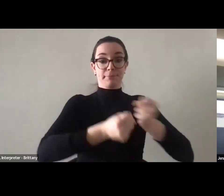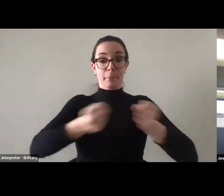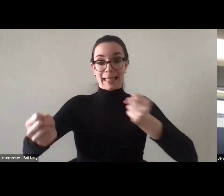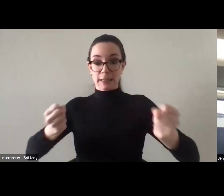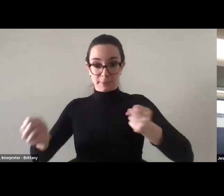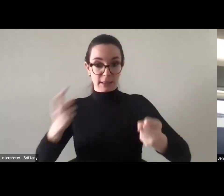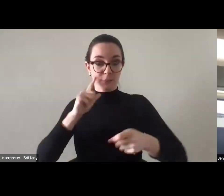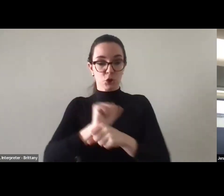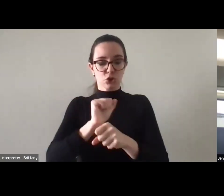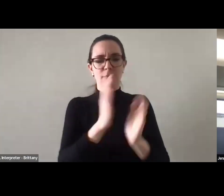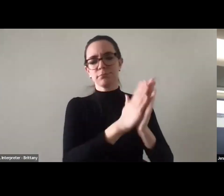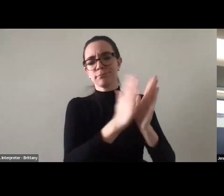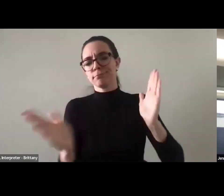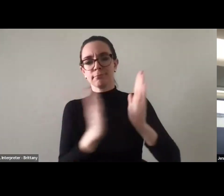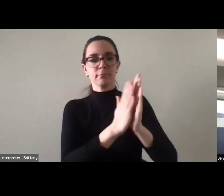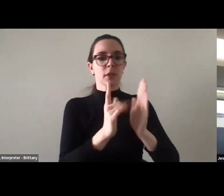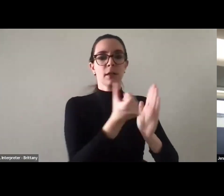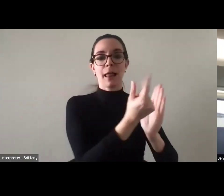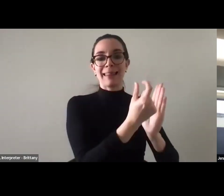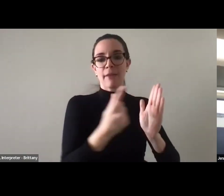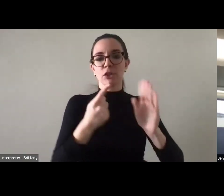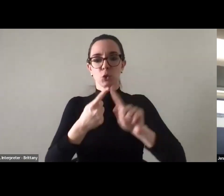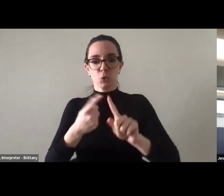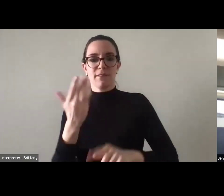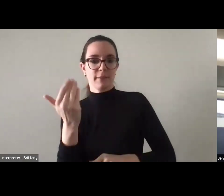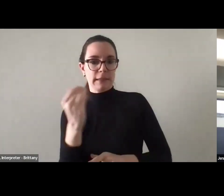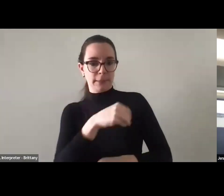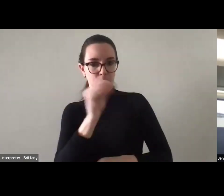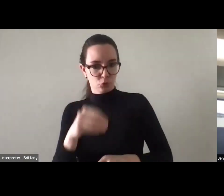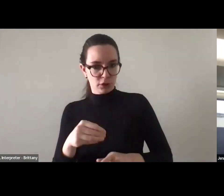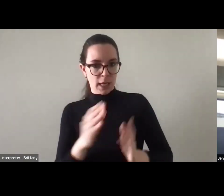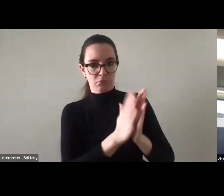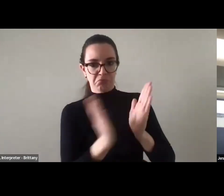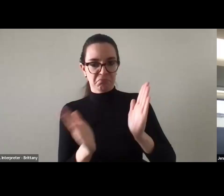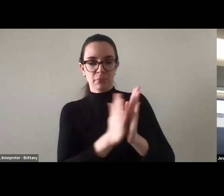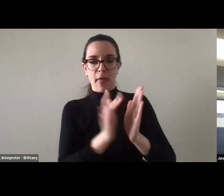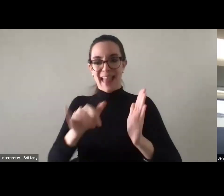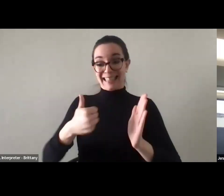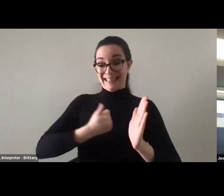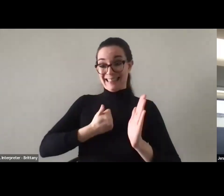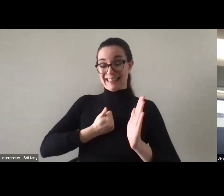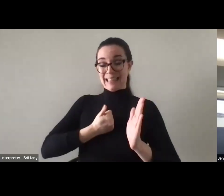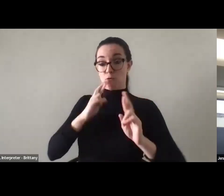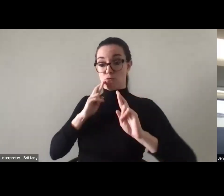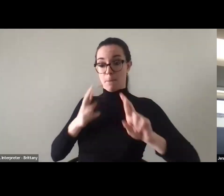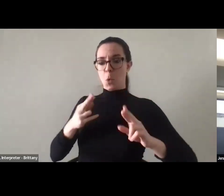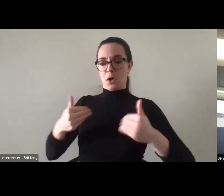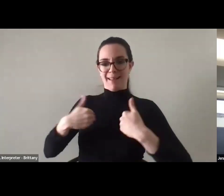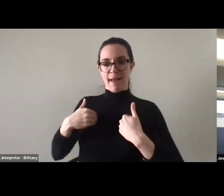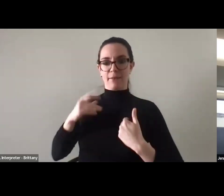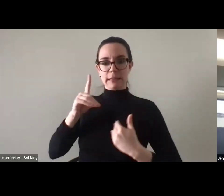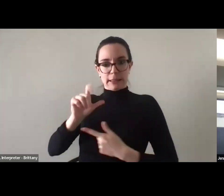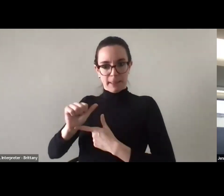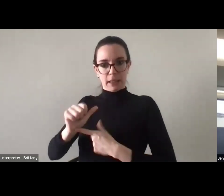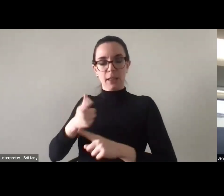range is between 11 and 15% that self-report as having a disability. From the